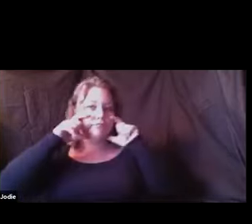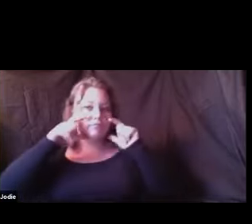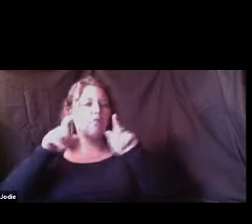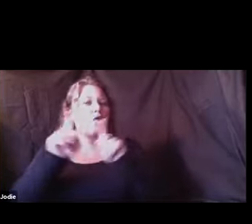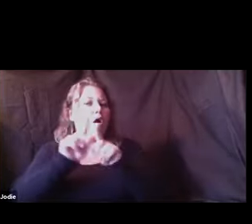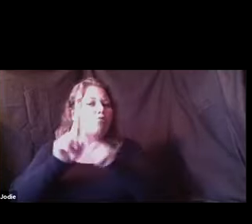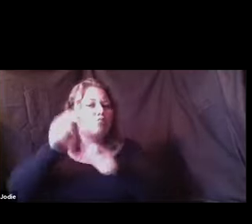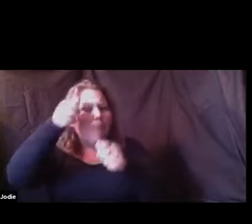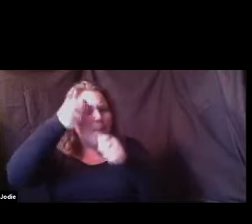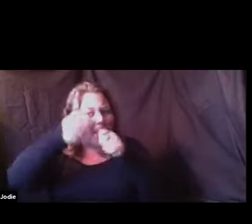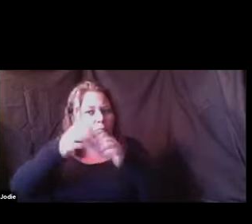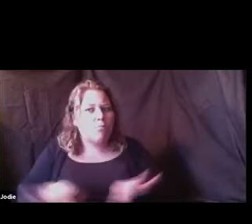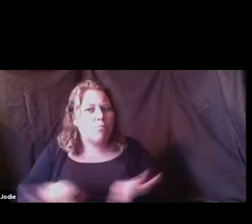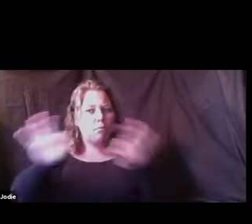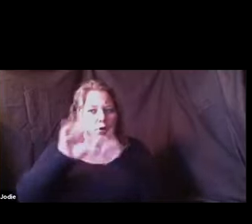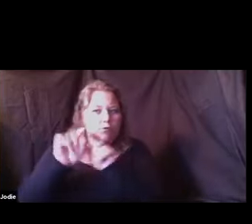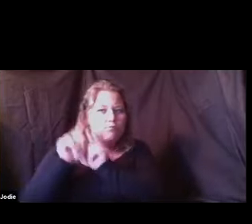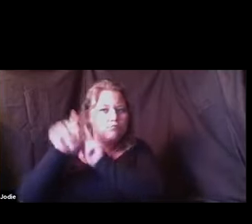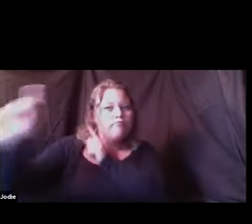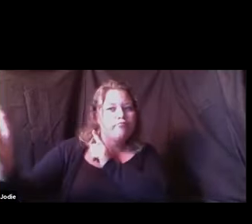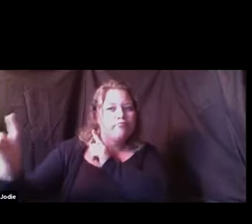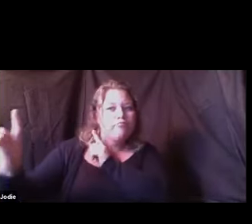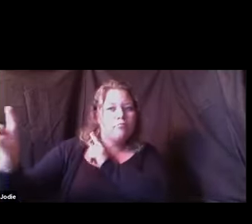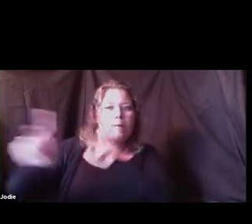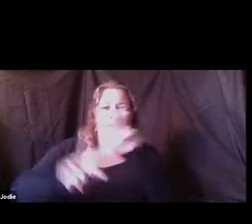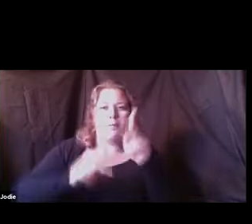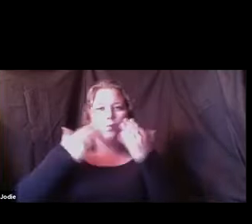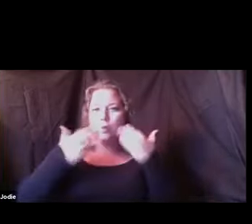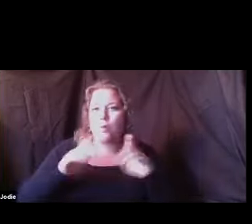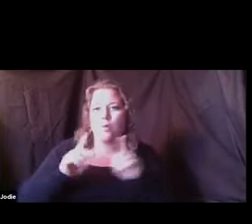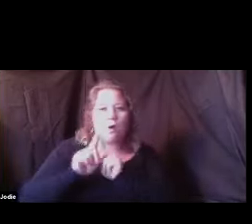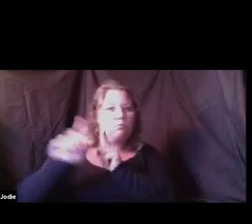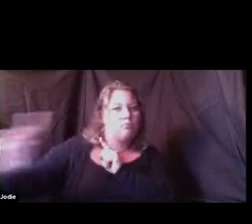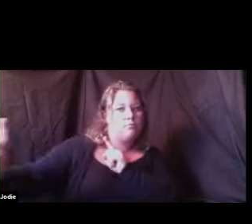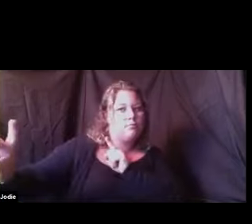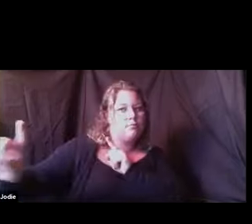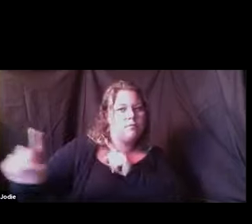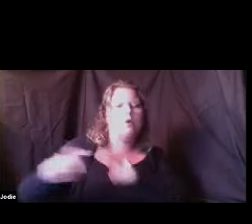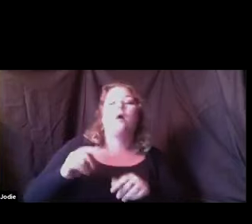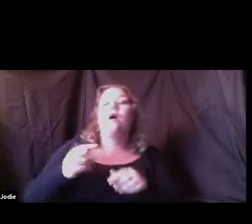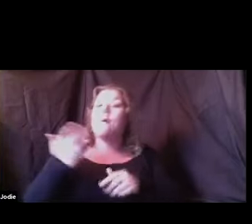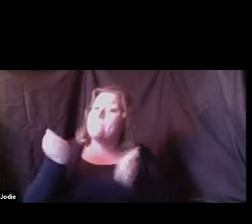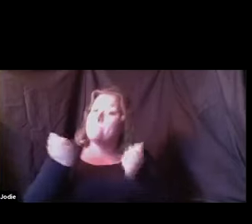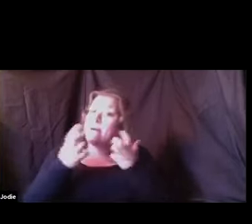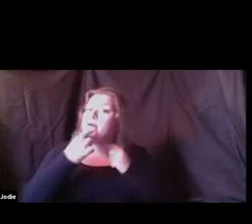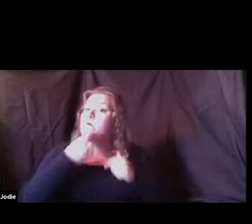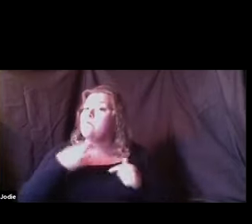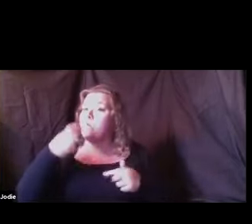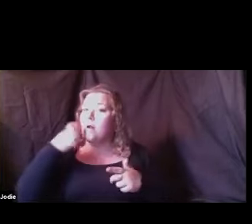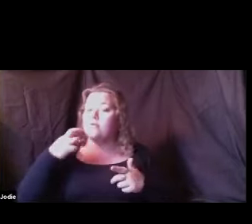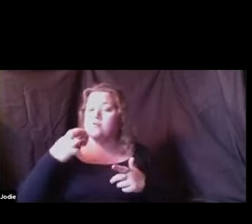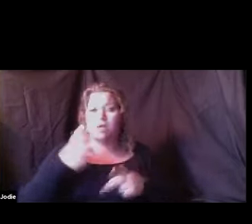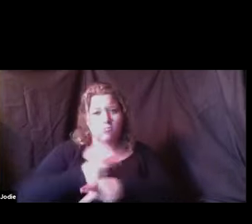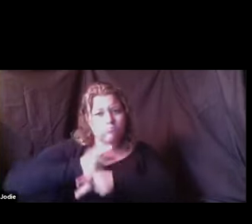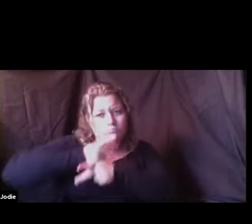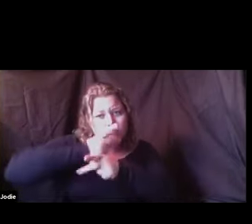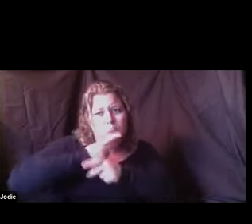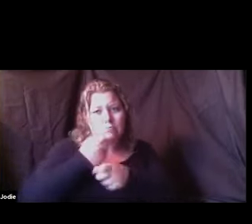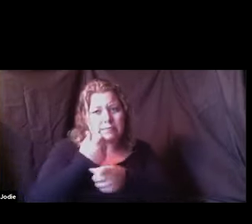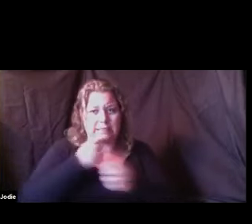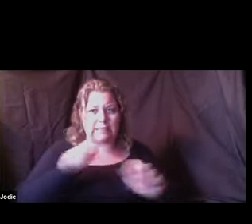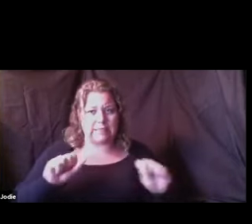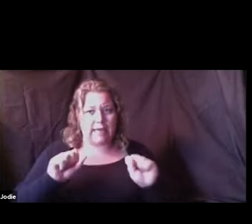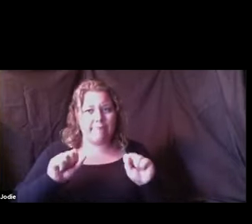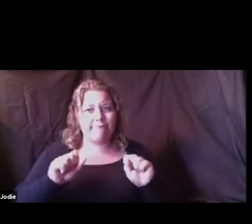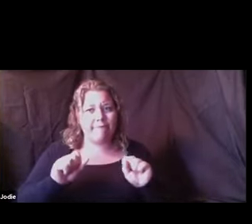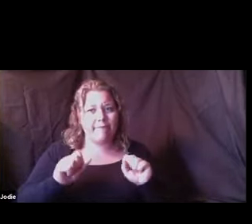that are doing a really good job of opening safely. And I think with these precautions in place, you can feel